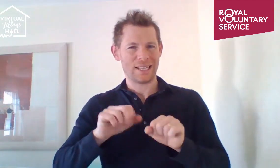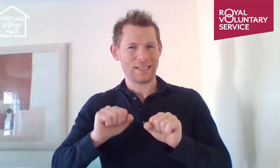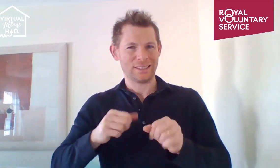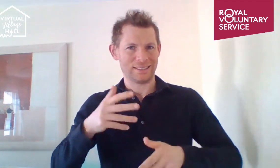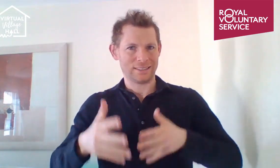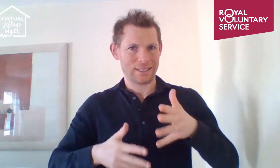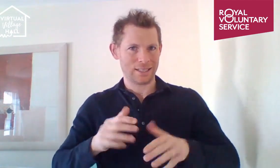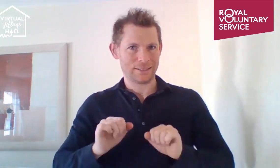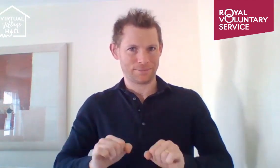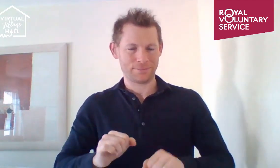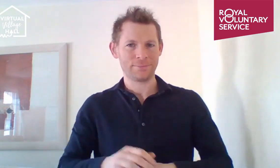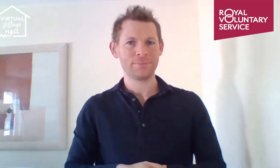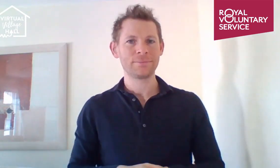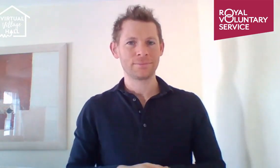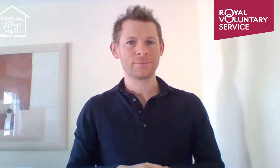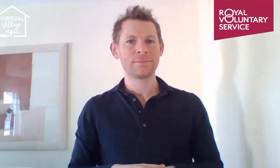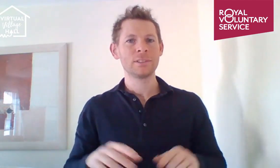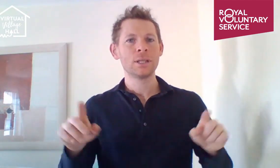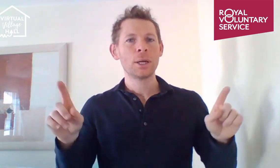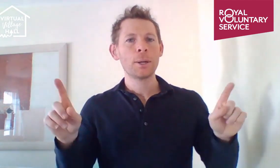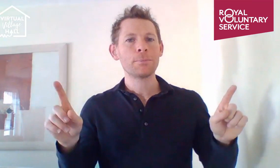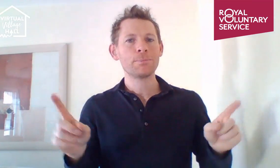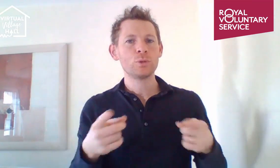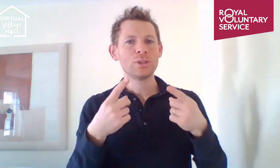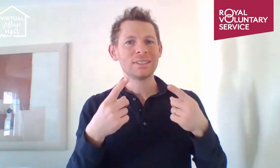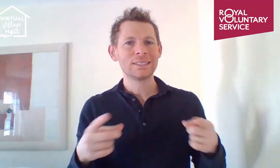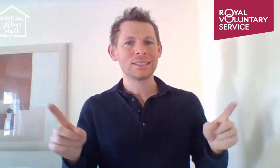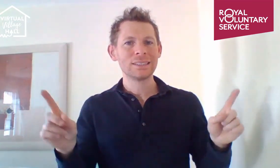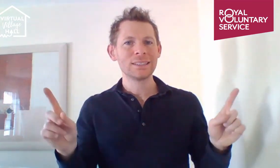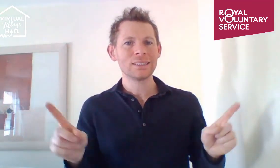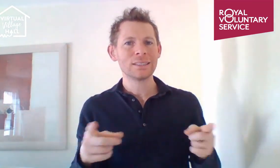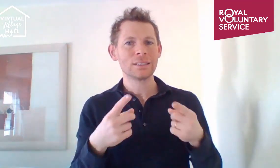here in Northern Ireland, we use the sign for music like this.